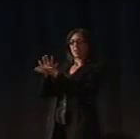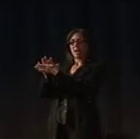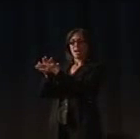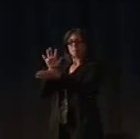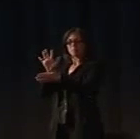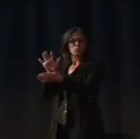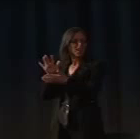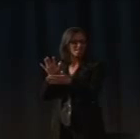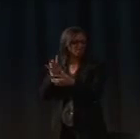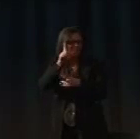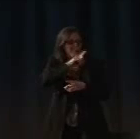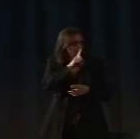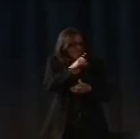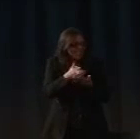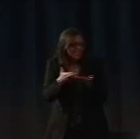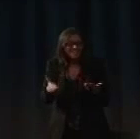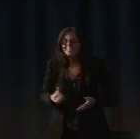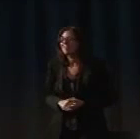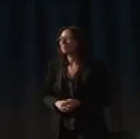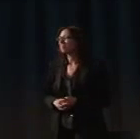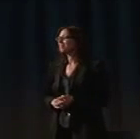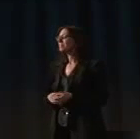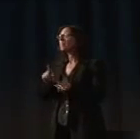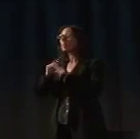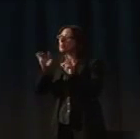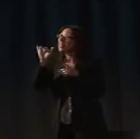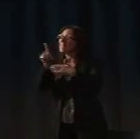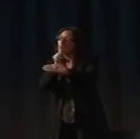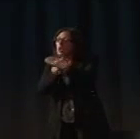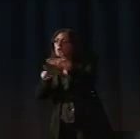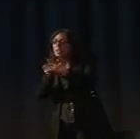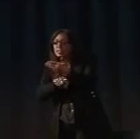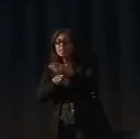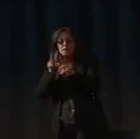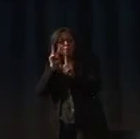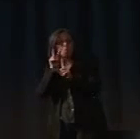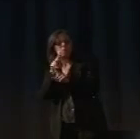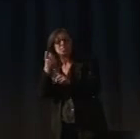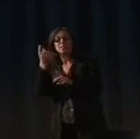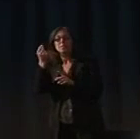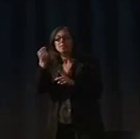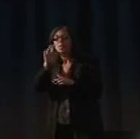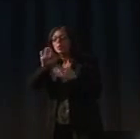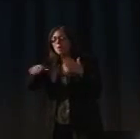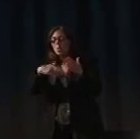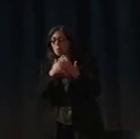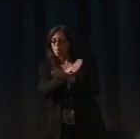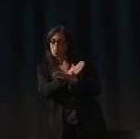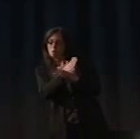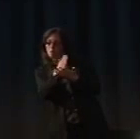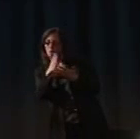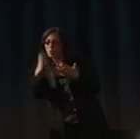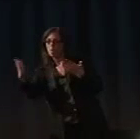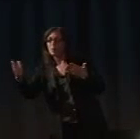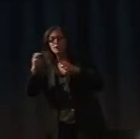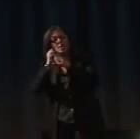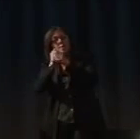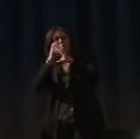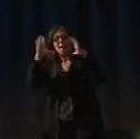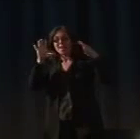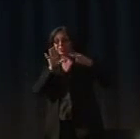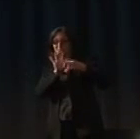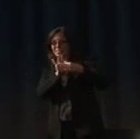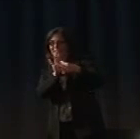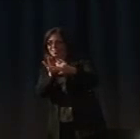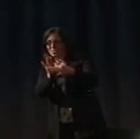made many times, but I think what is interesting is to see that the whole setup is very odd. The whole setup that imagines this connection